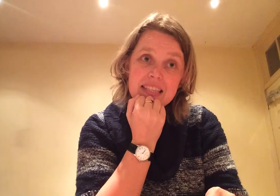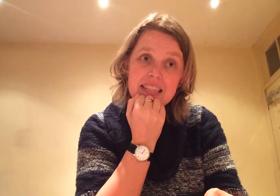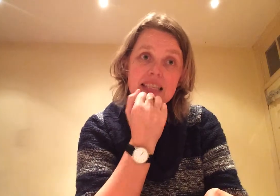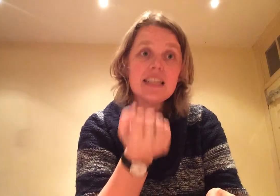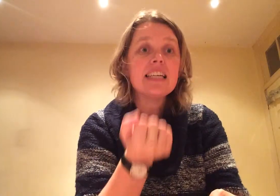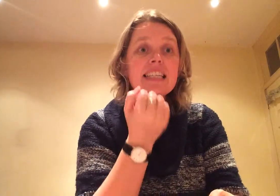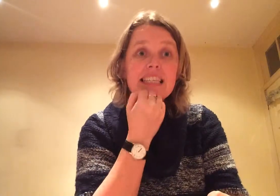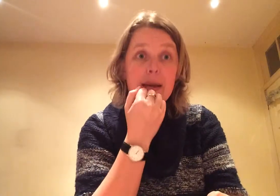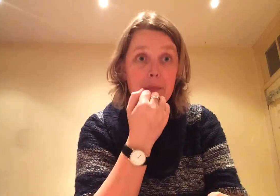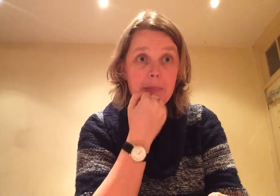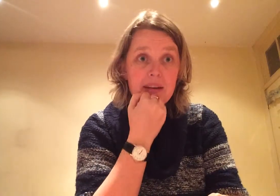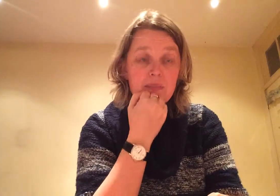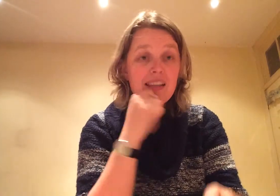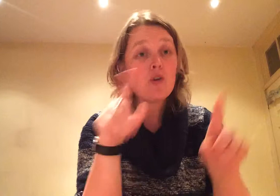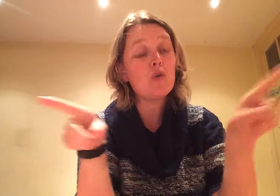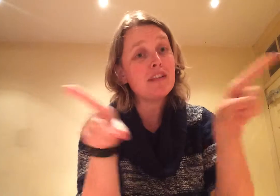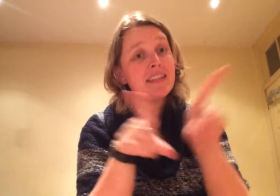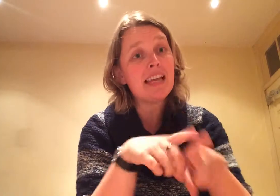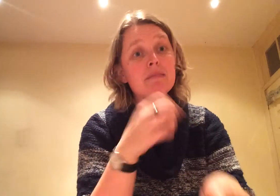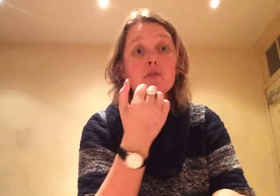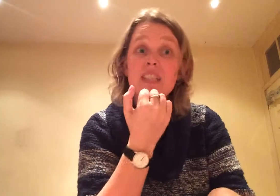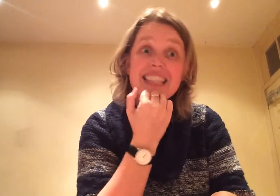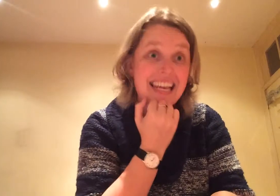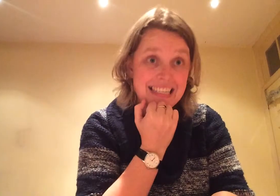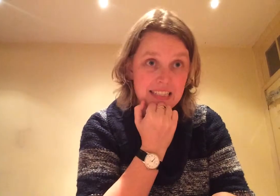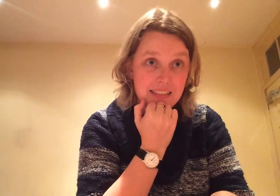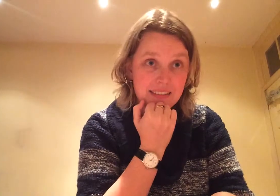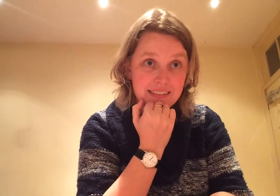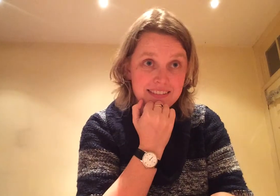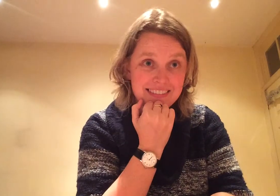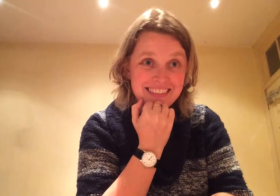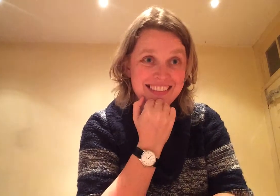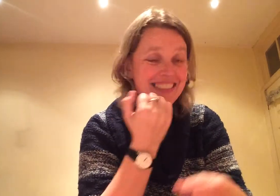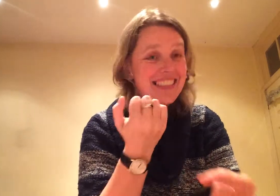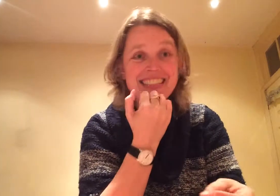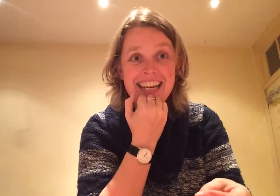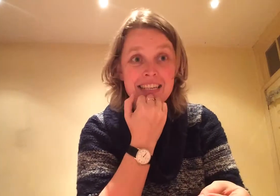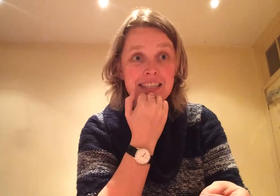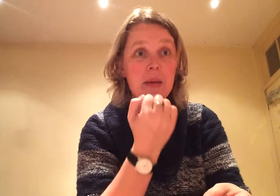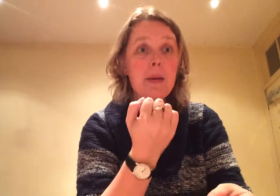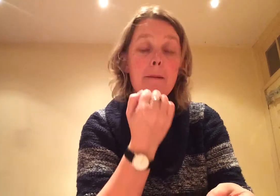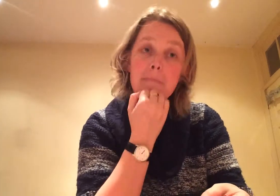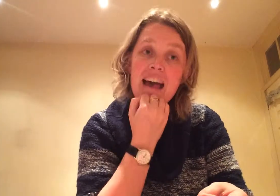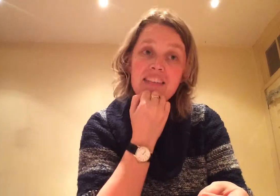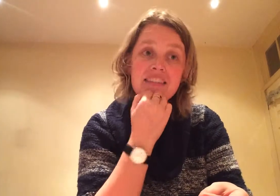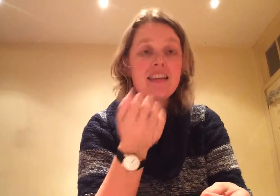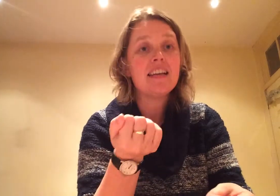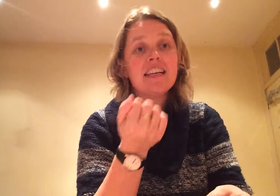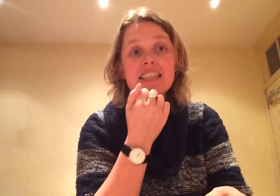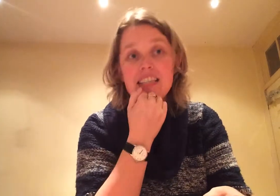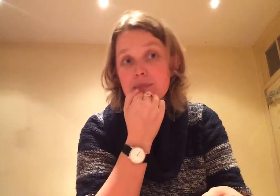Maths. Number. Also the same for date. Date. Maths.